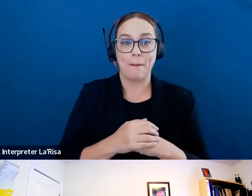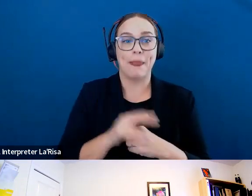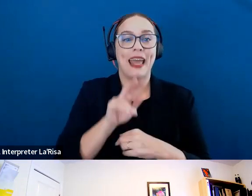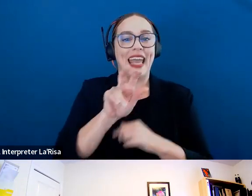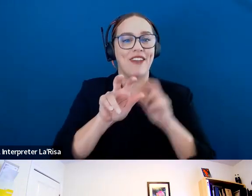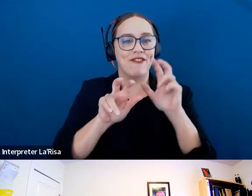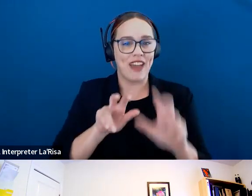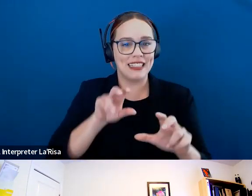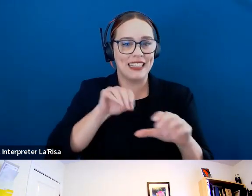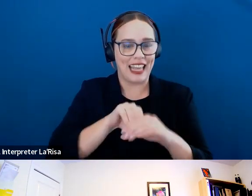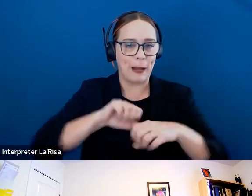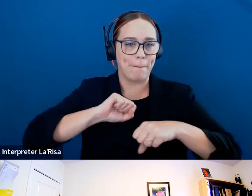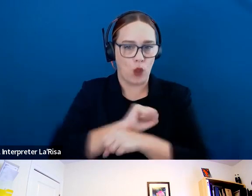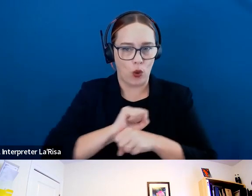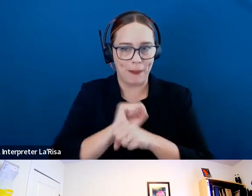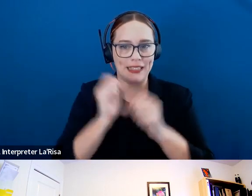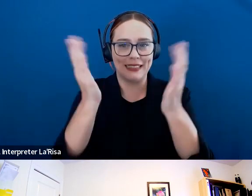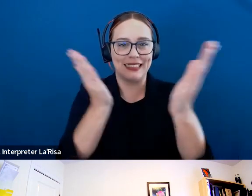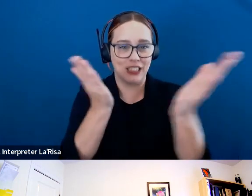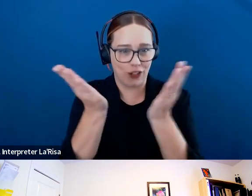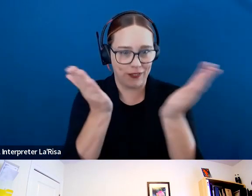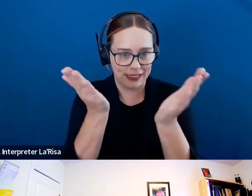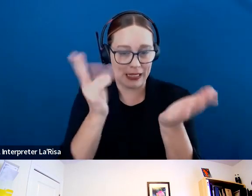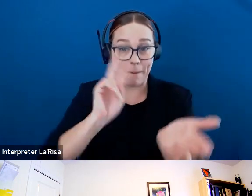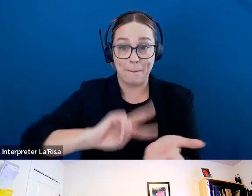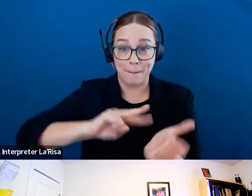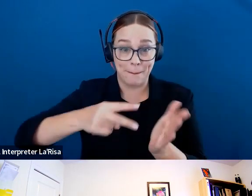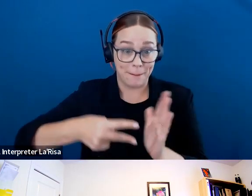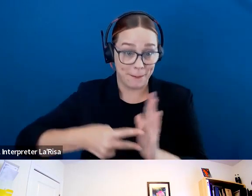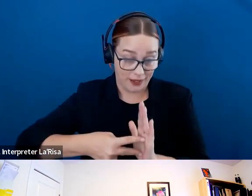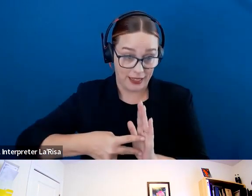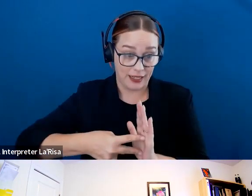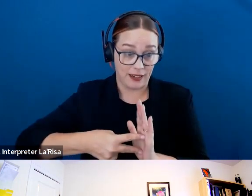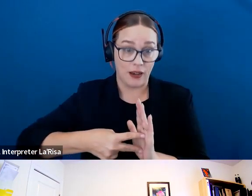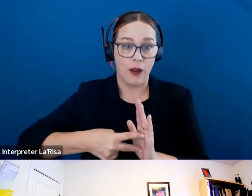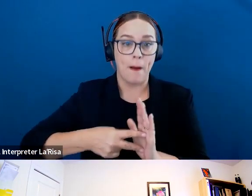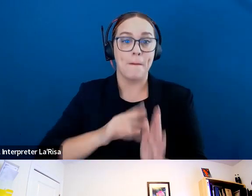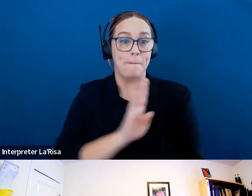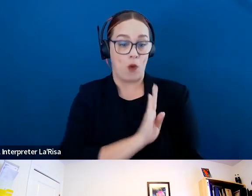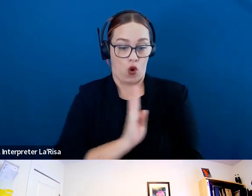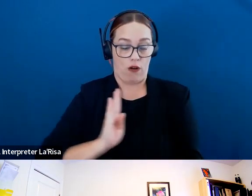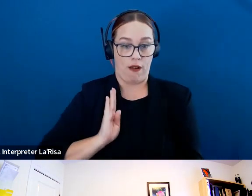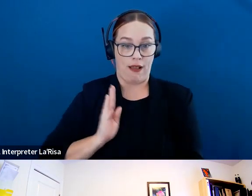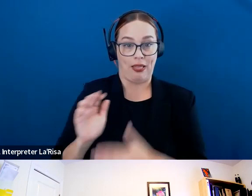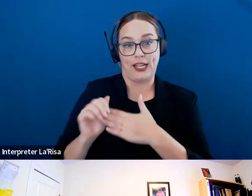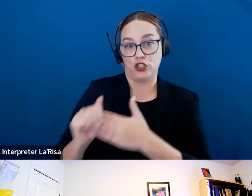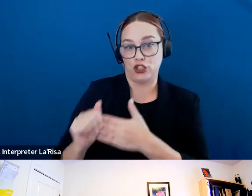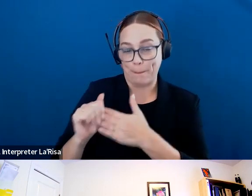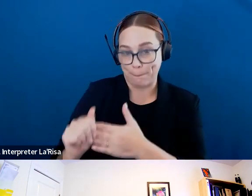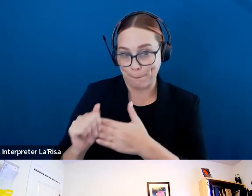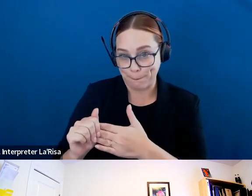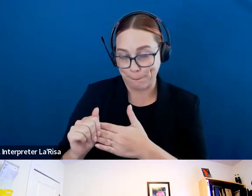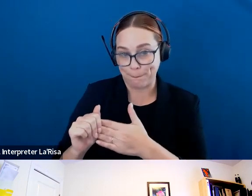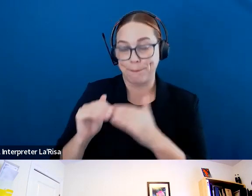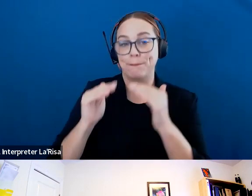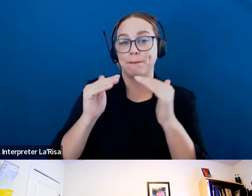employment services. And so what we're going to look at with that is board and leadership, the